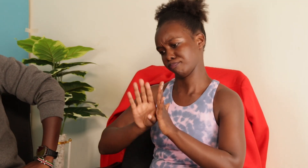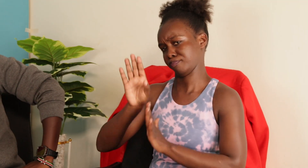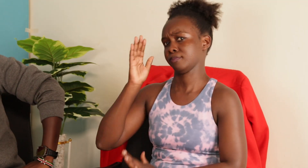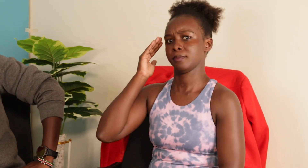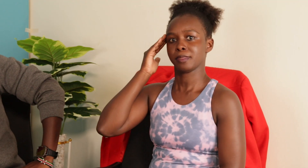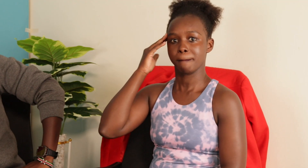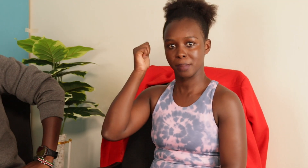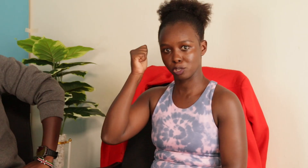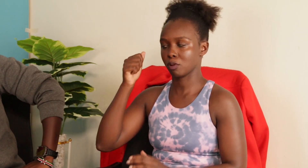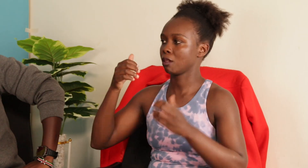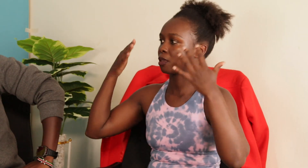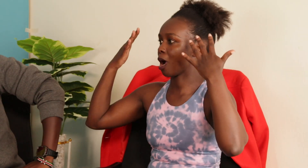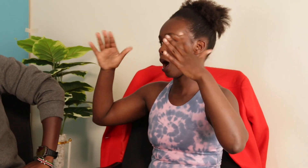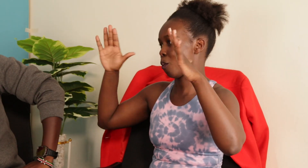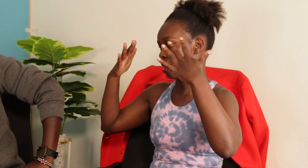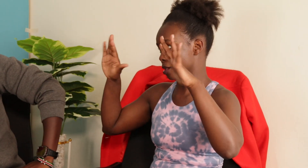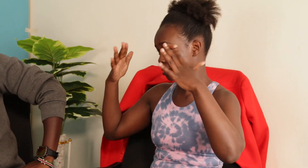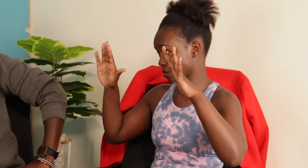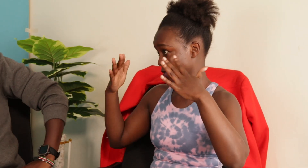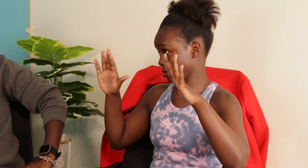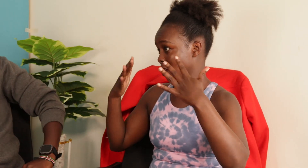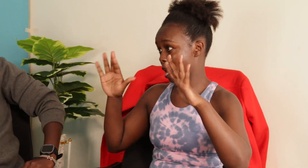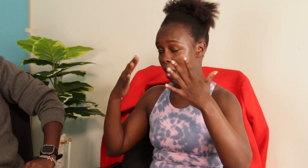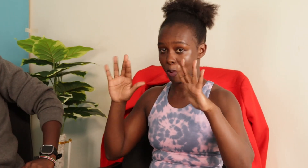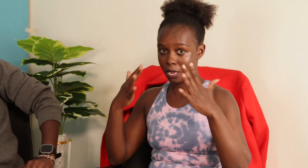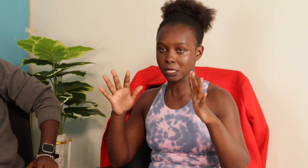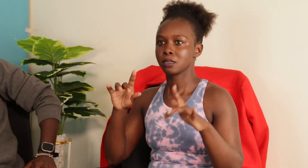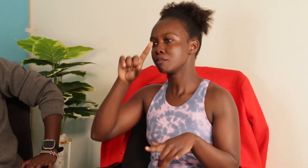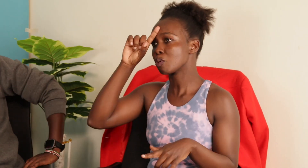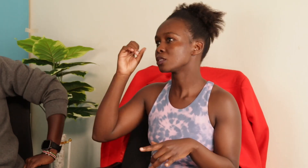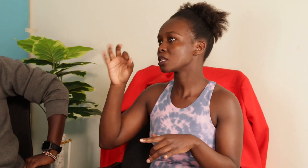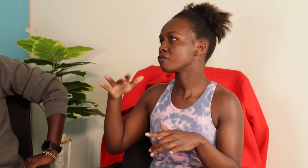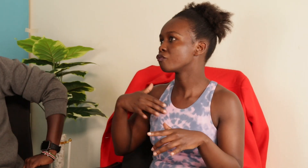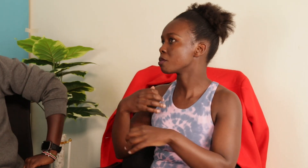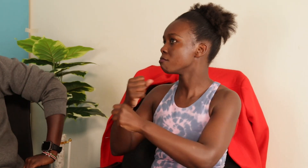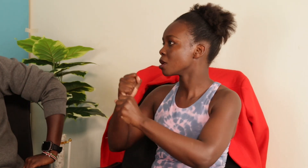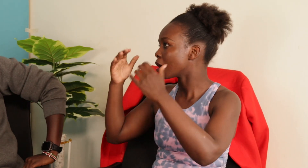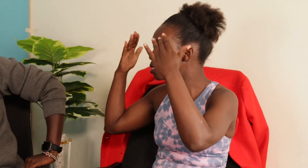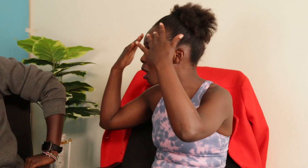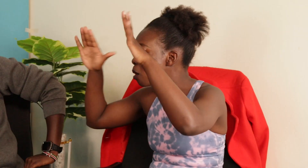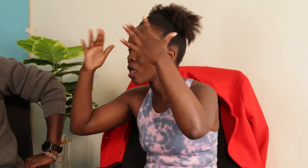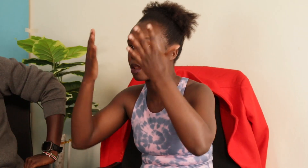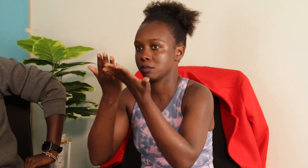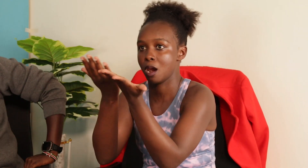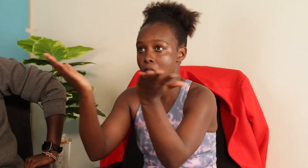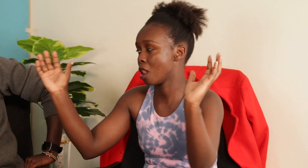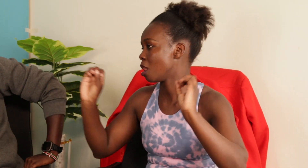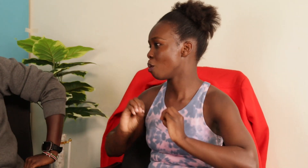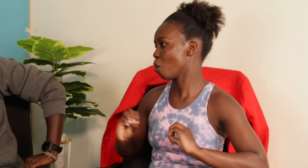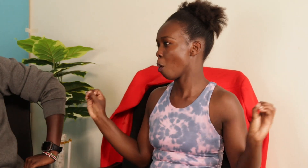deaf community. We need to grow. We need to ensure that we create mental health awareness out there. Let's